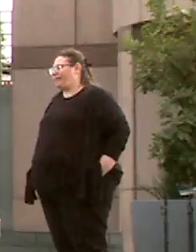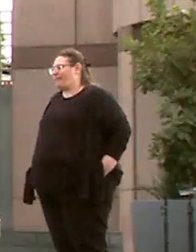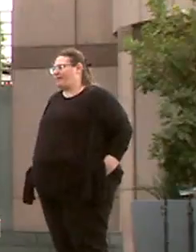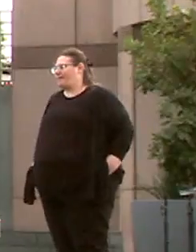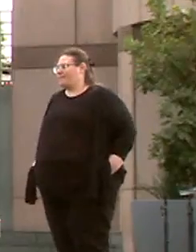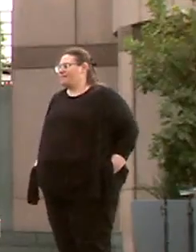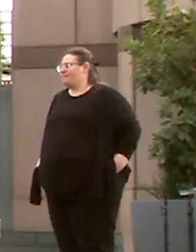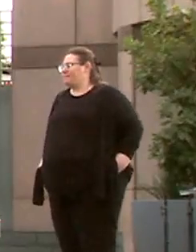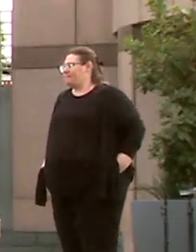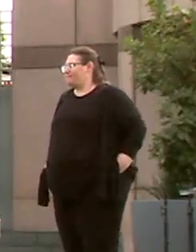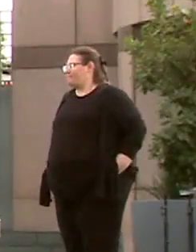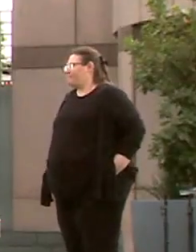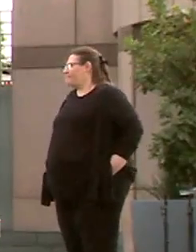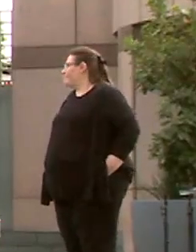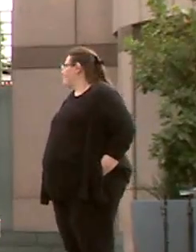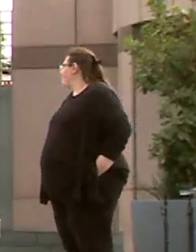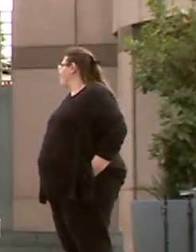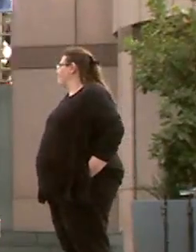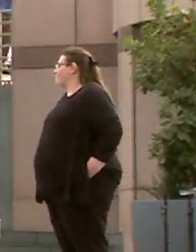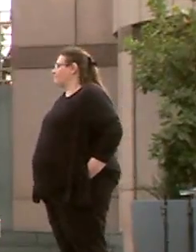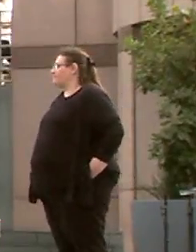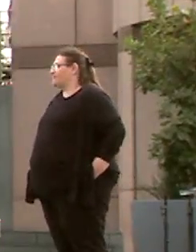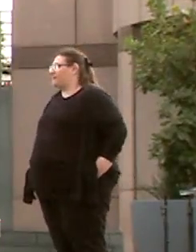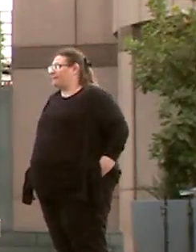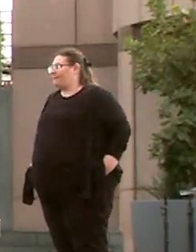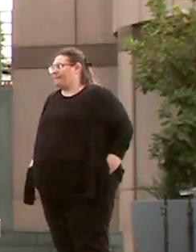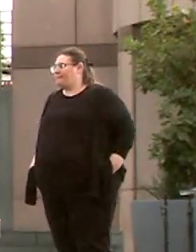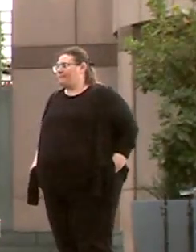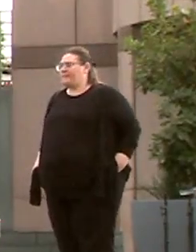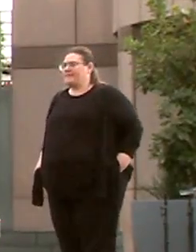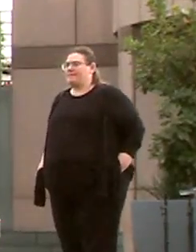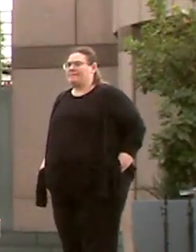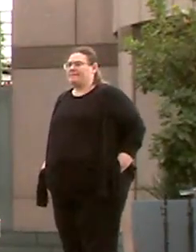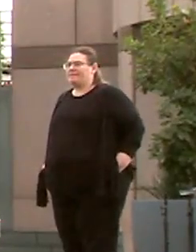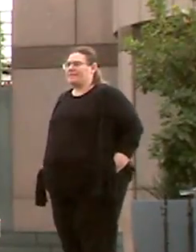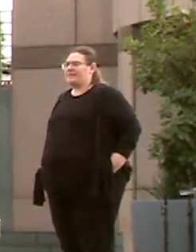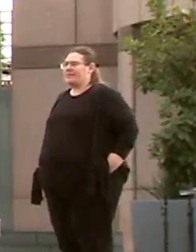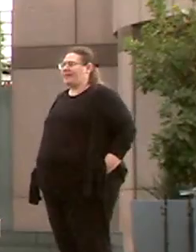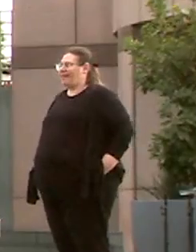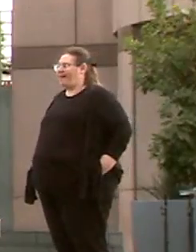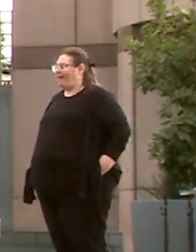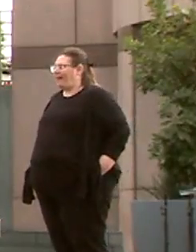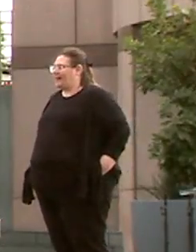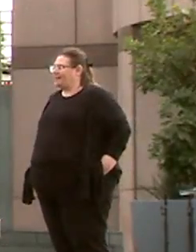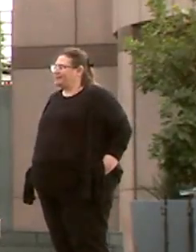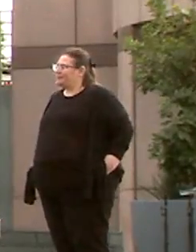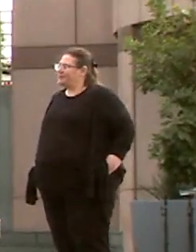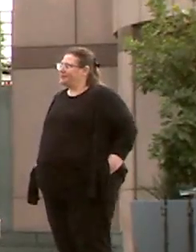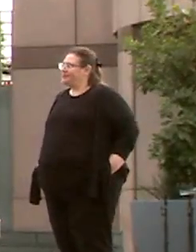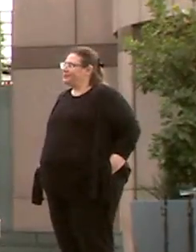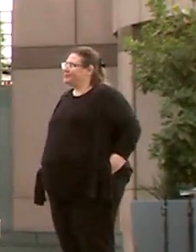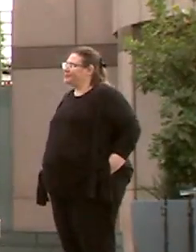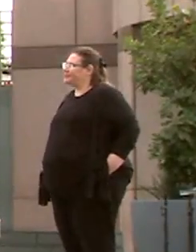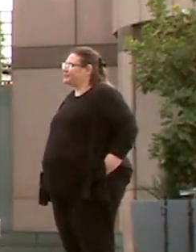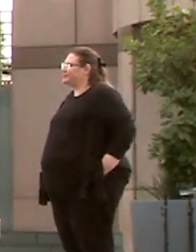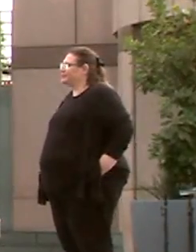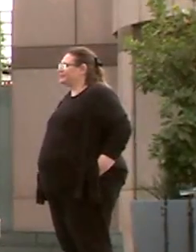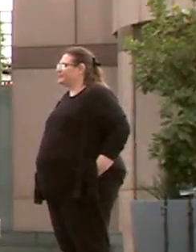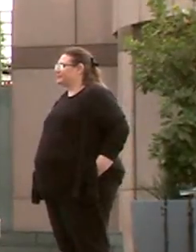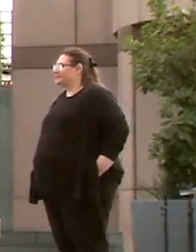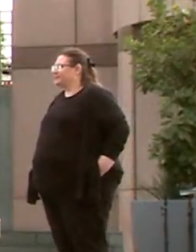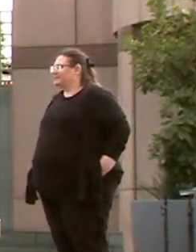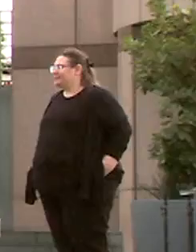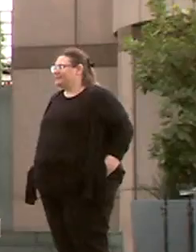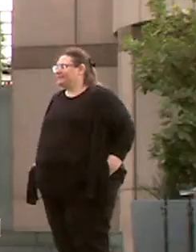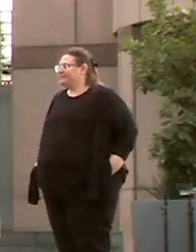position, then maybe it's all candy canes, sugar cones, and this I don't